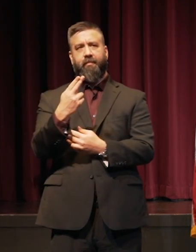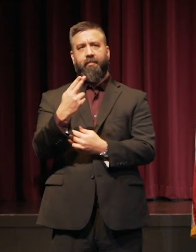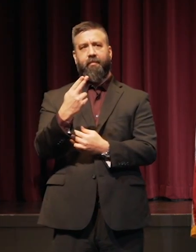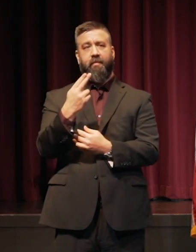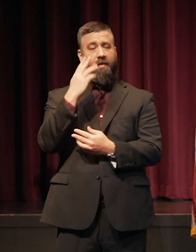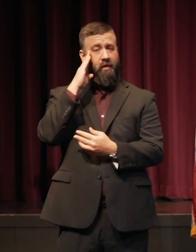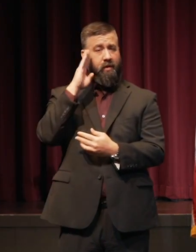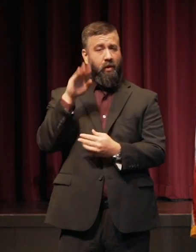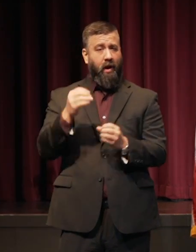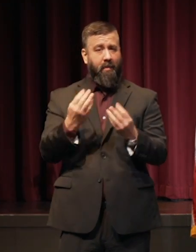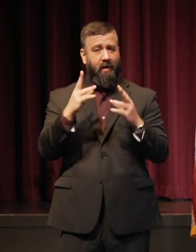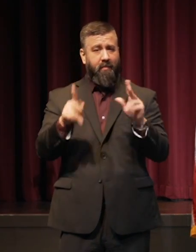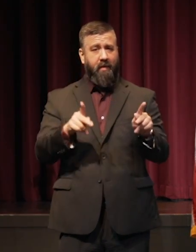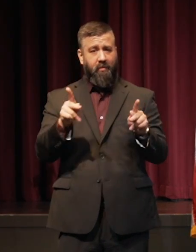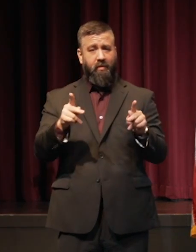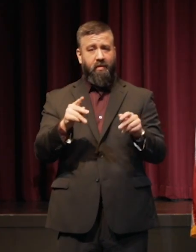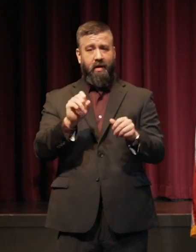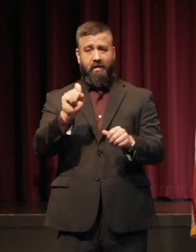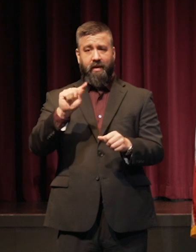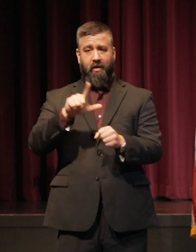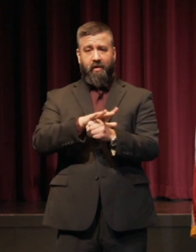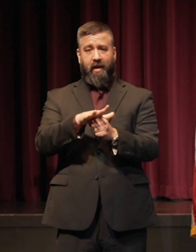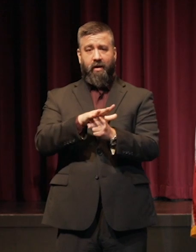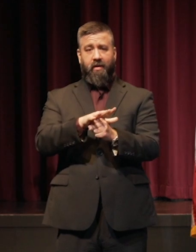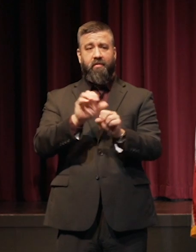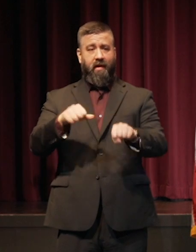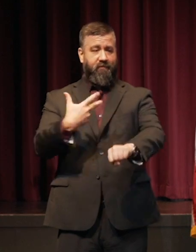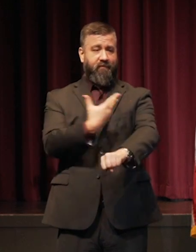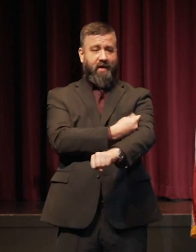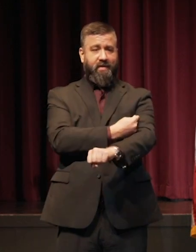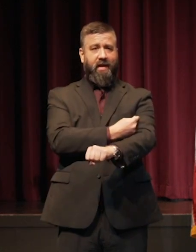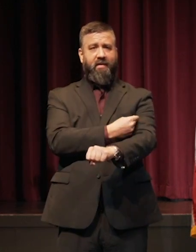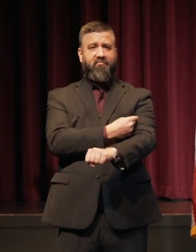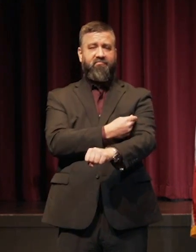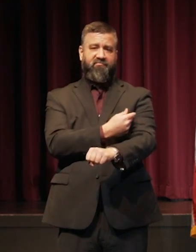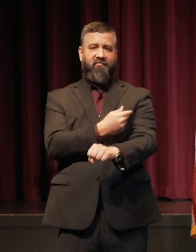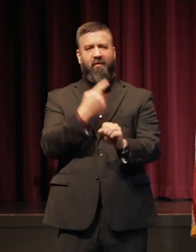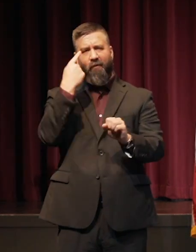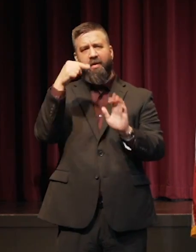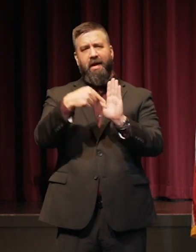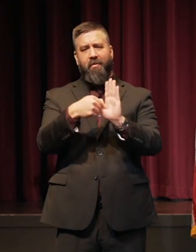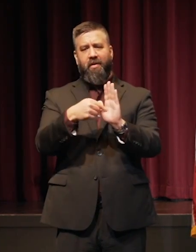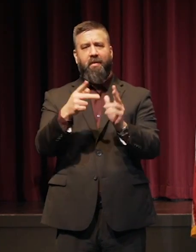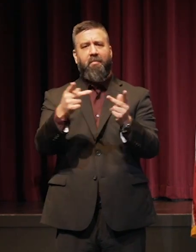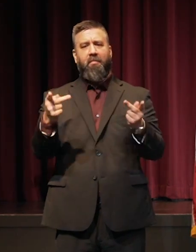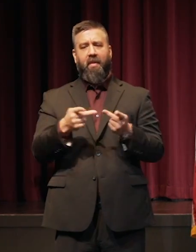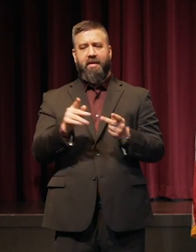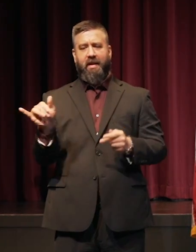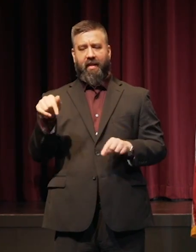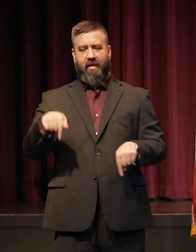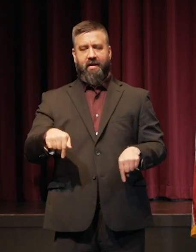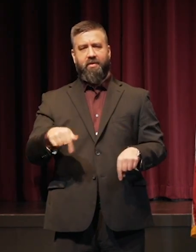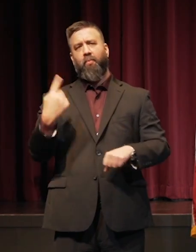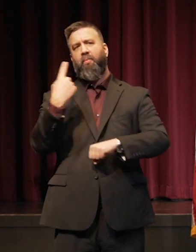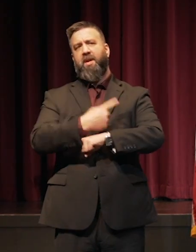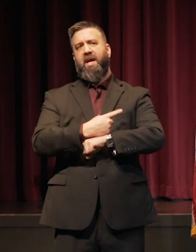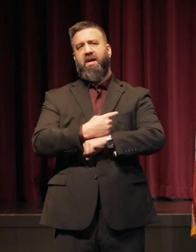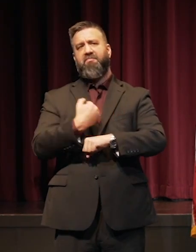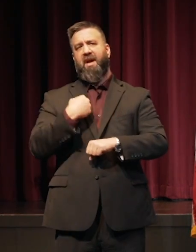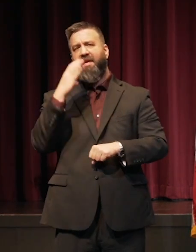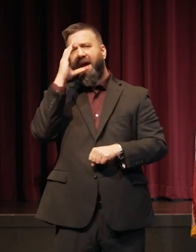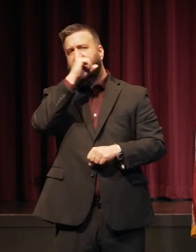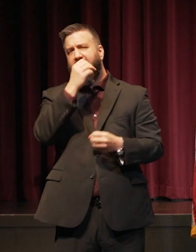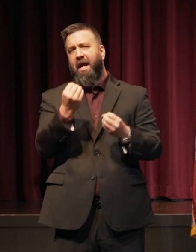county expects will be able to be vaccinated at a site like this? For example, in one day, do we have any estimates on